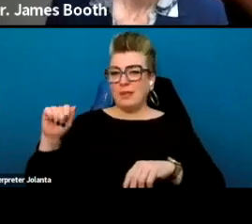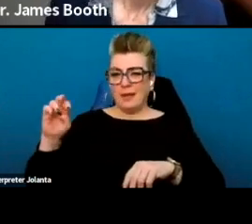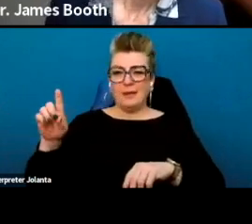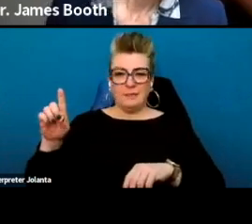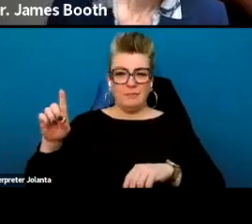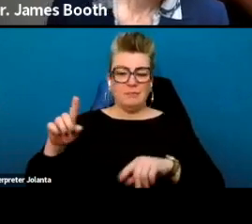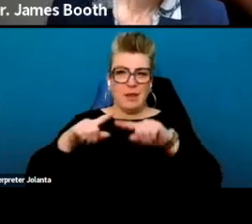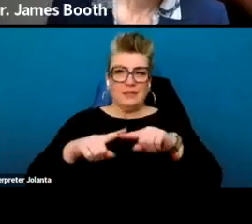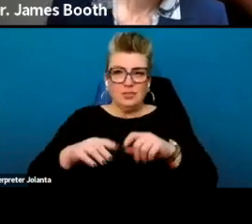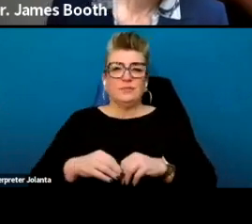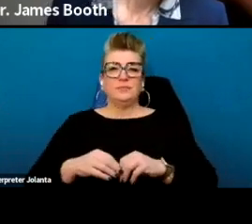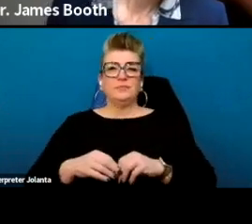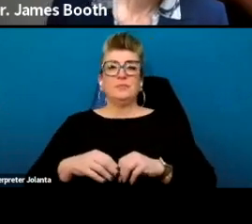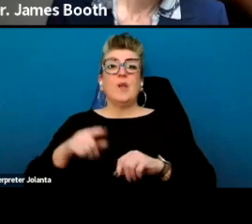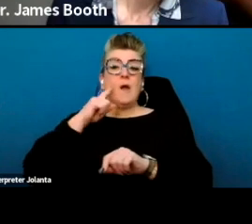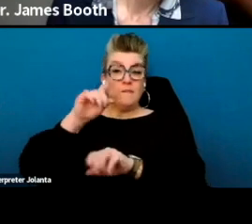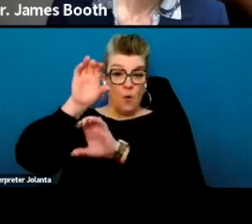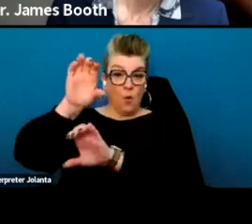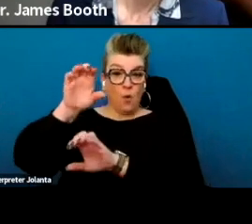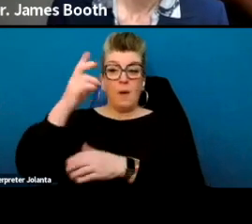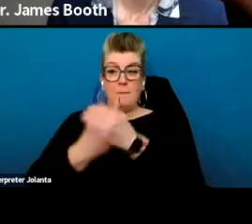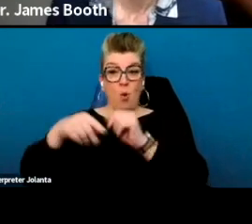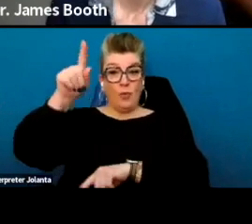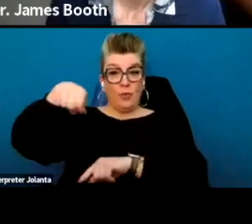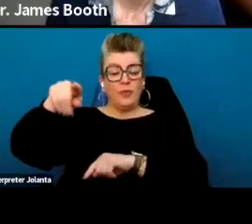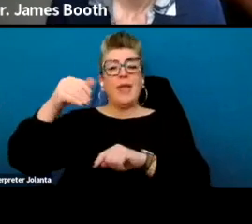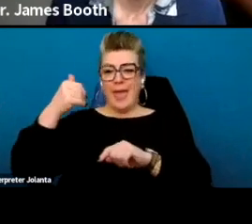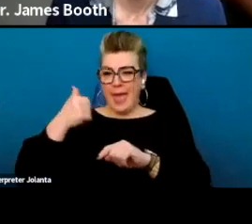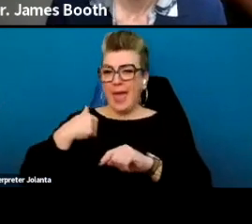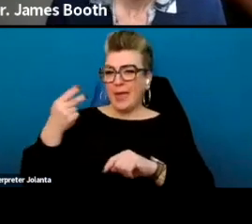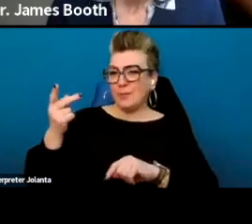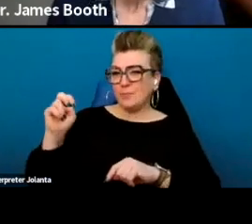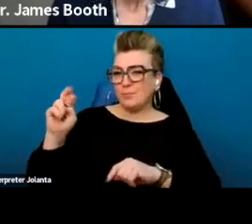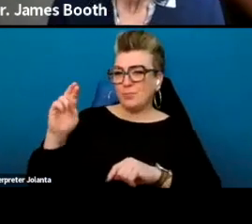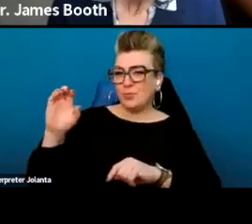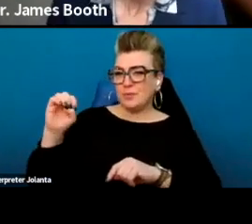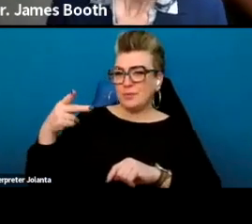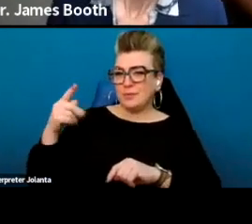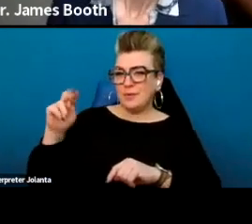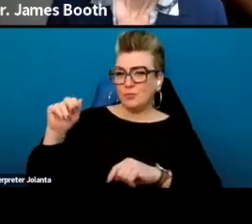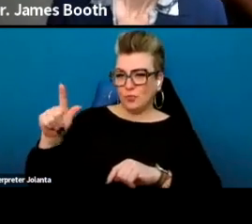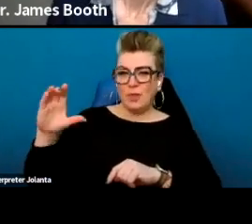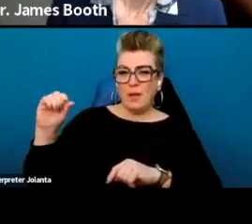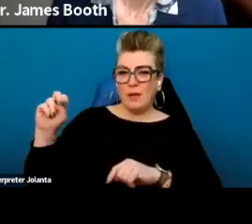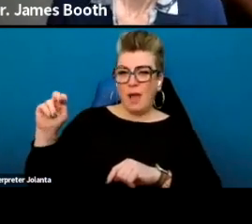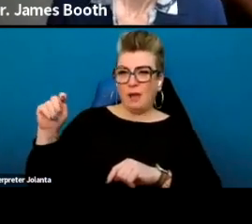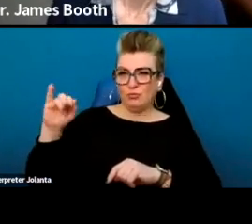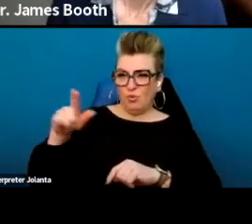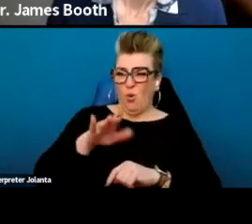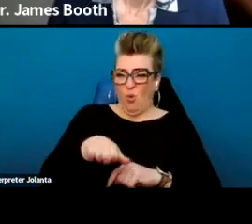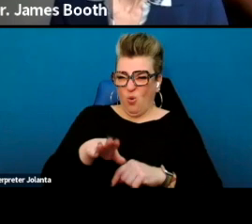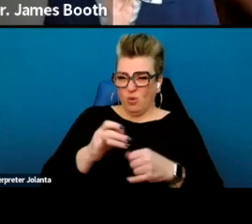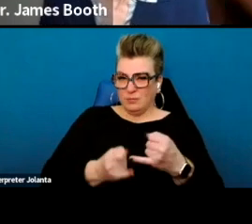condition. For both tasks, you can see there was a perceptual control here. In our analyses, we're going